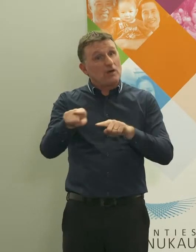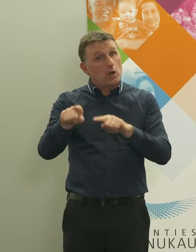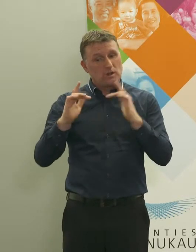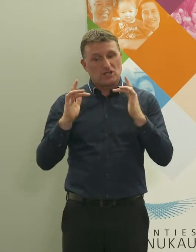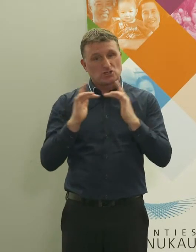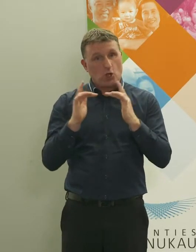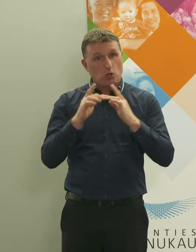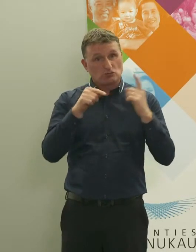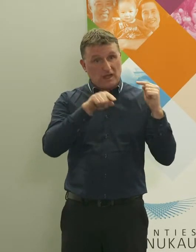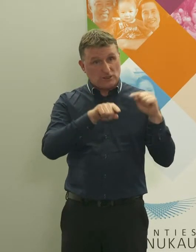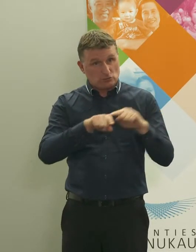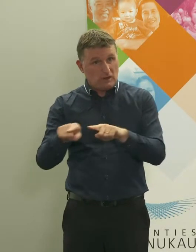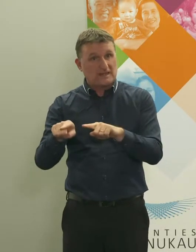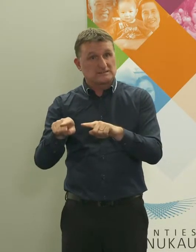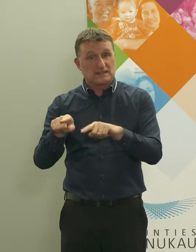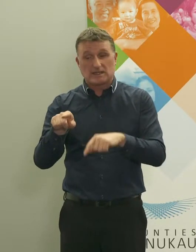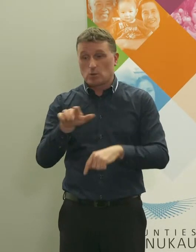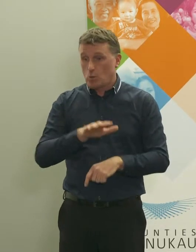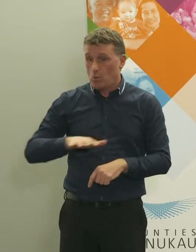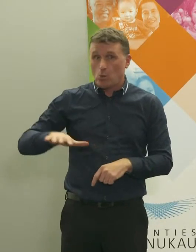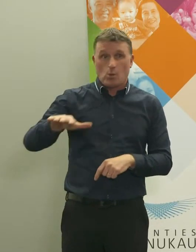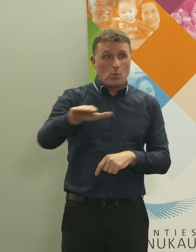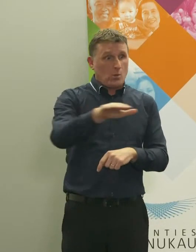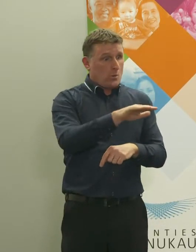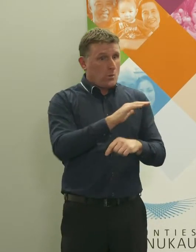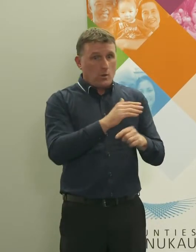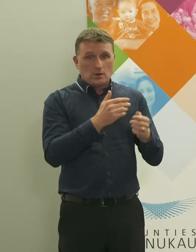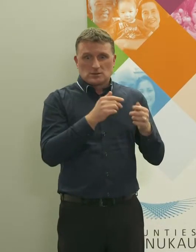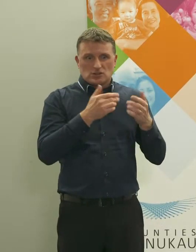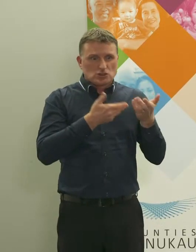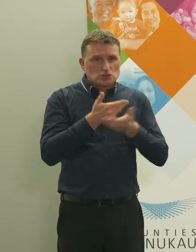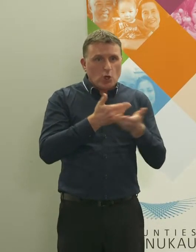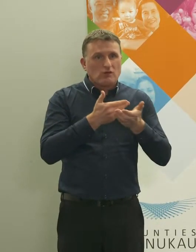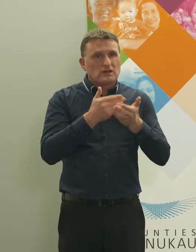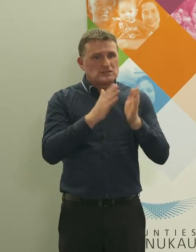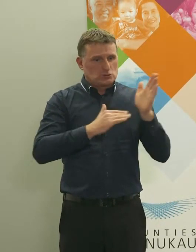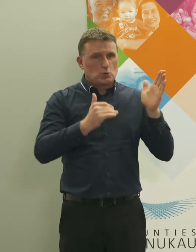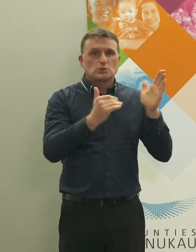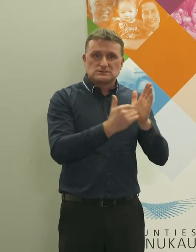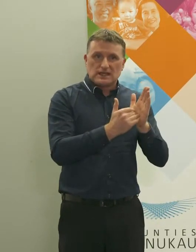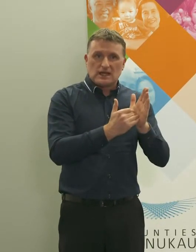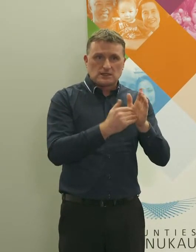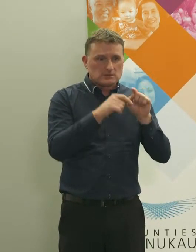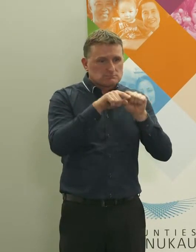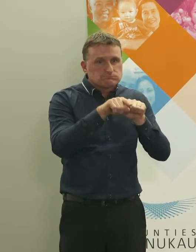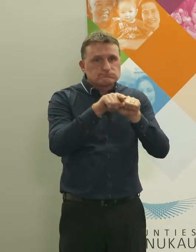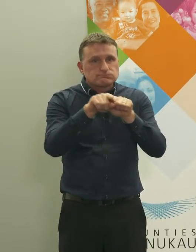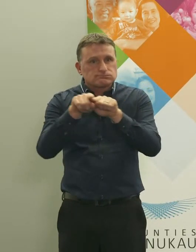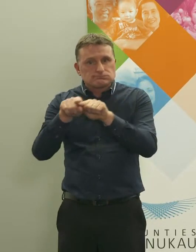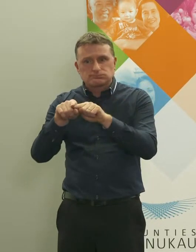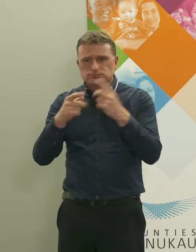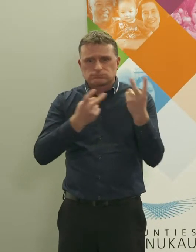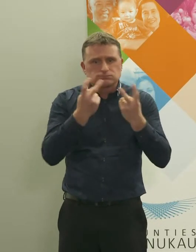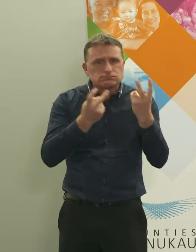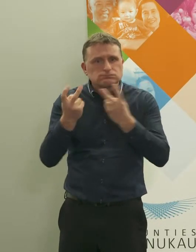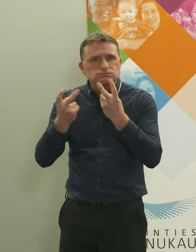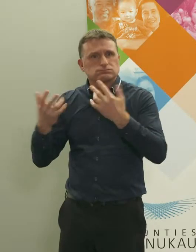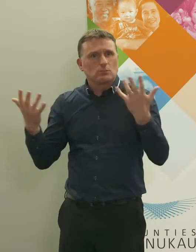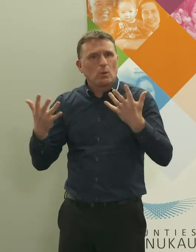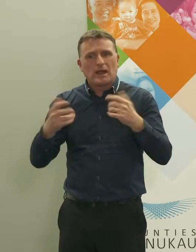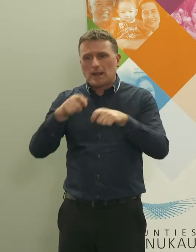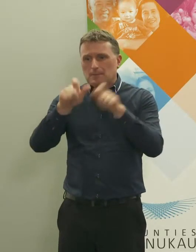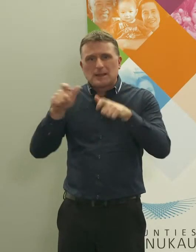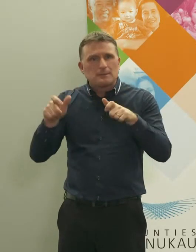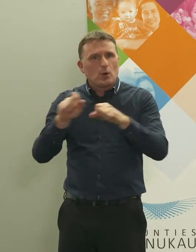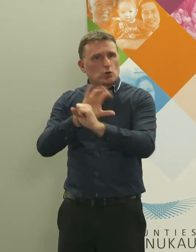workflows across the entire contact tracing service nationally. This has strengthened the ability of New Zealand